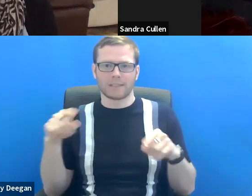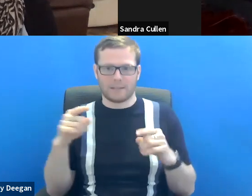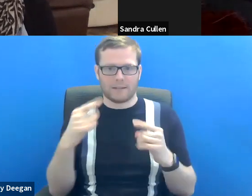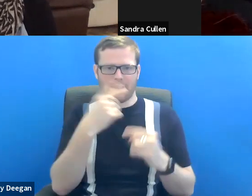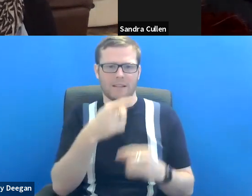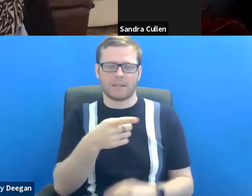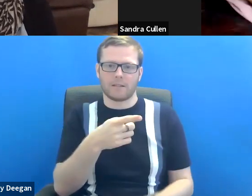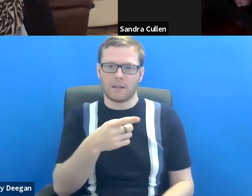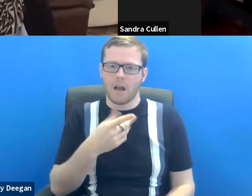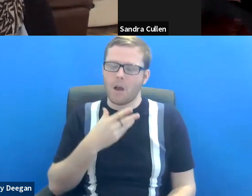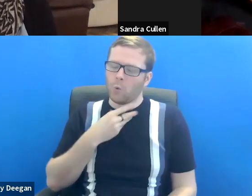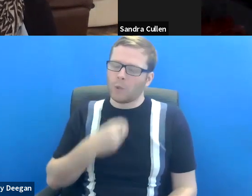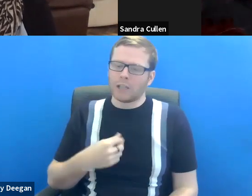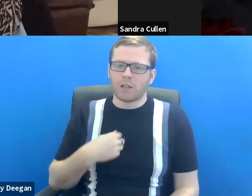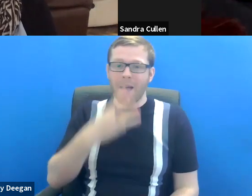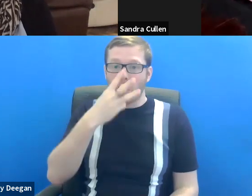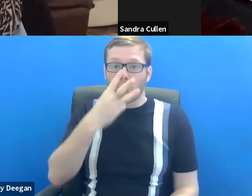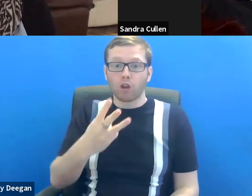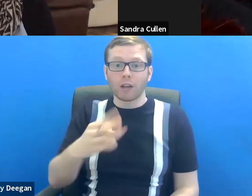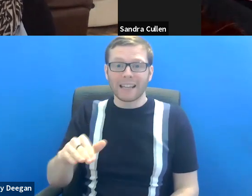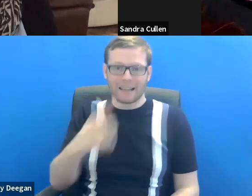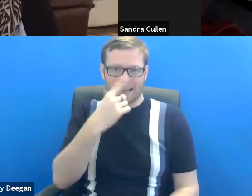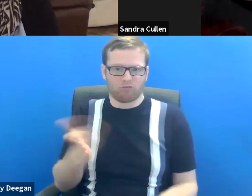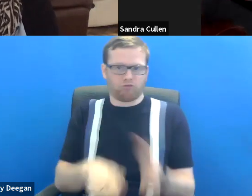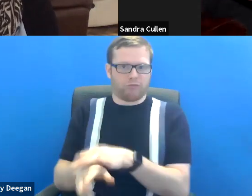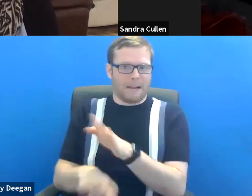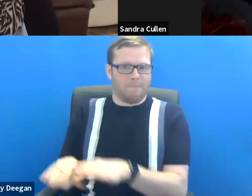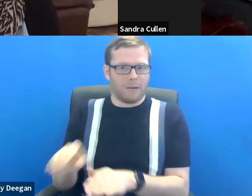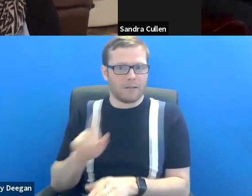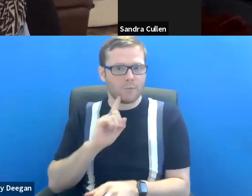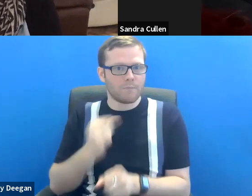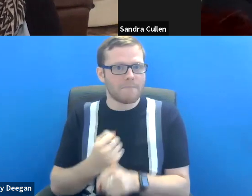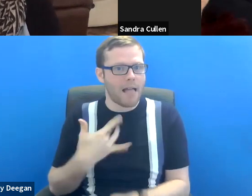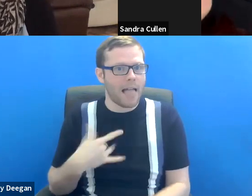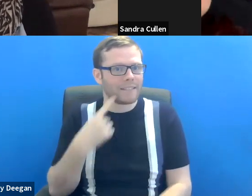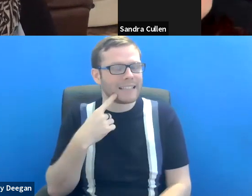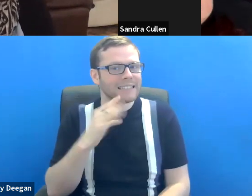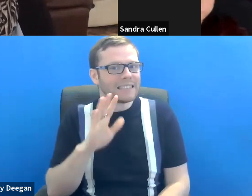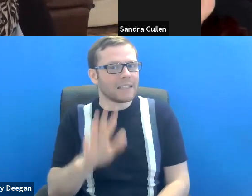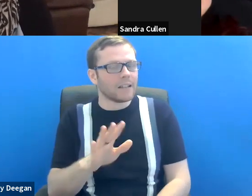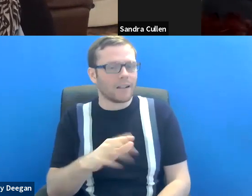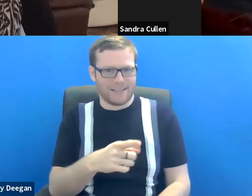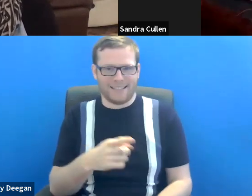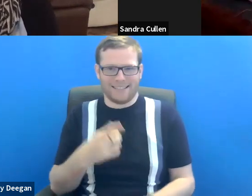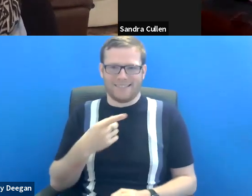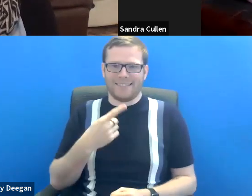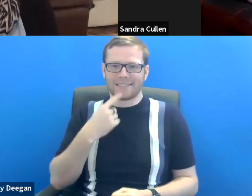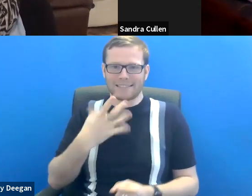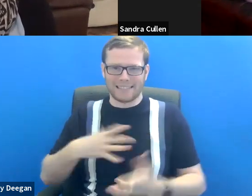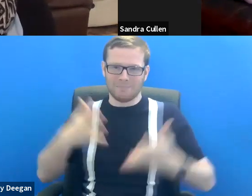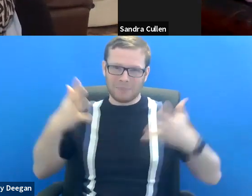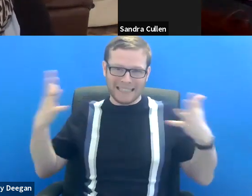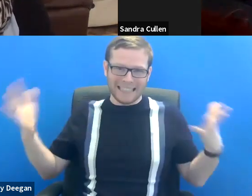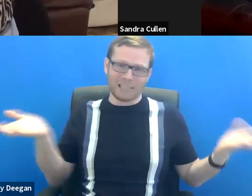could do that to my 3-year-old. Make my life a lot easier. You would need a massive big wrap